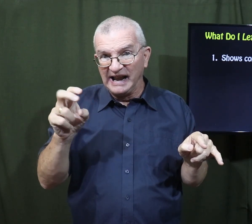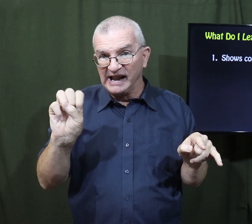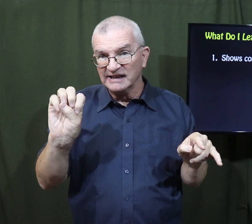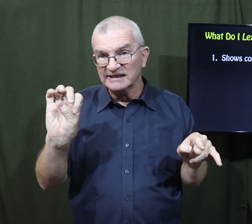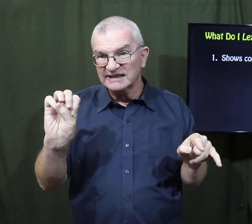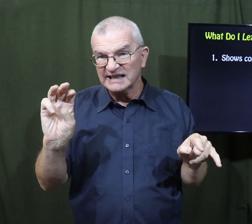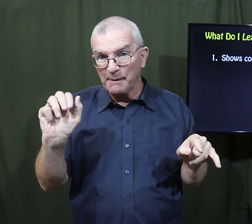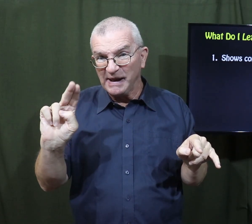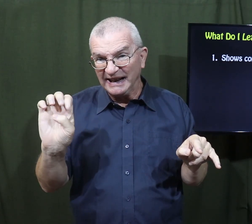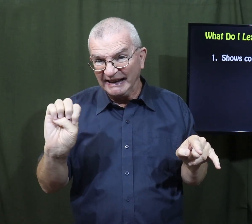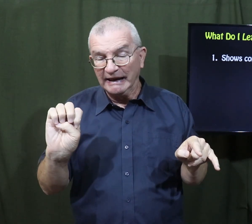Gethsemane,